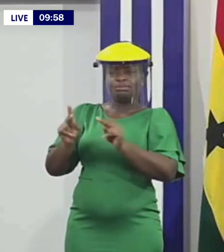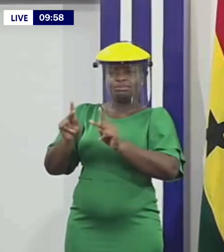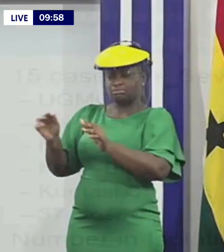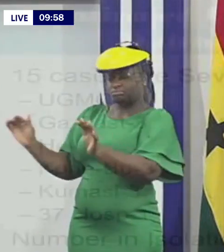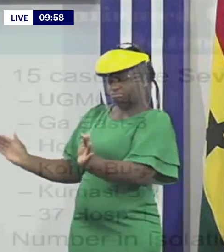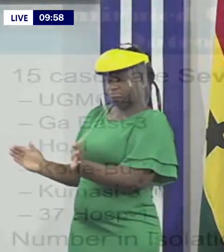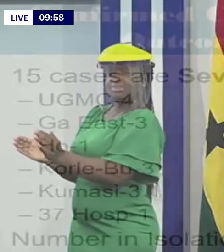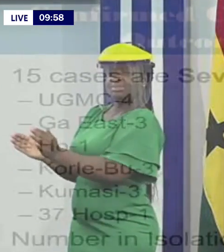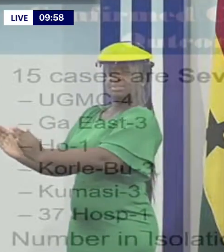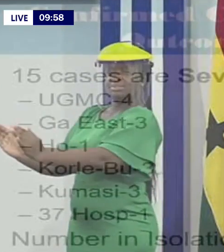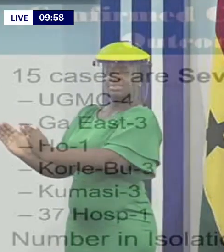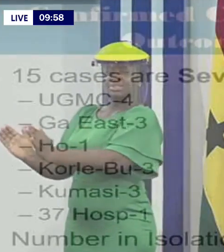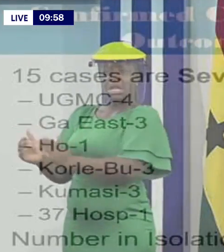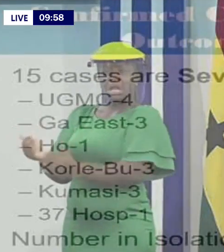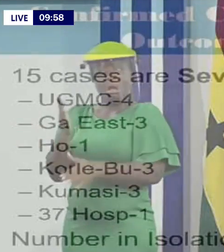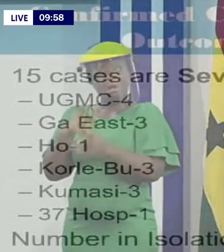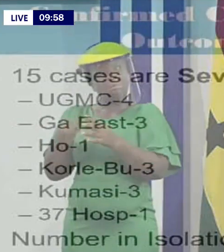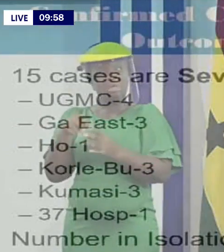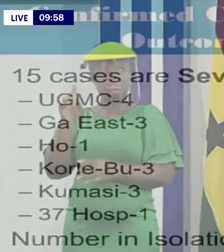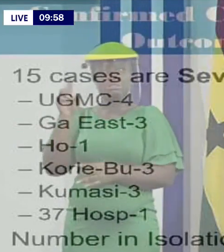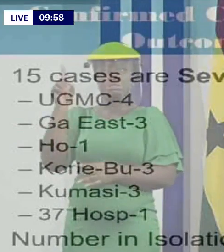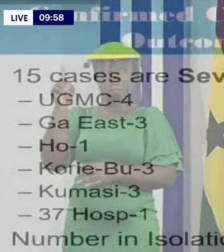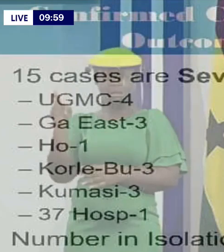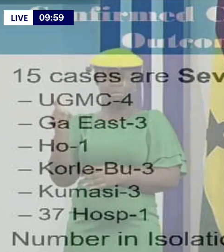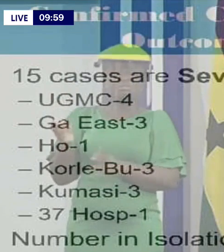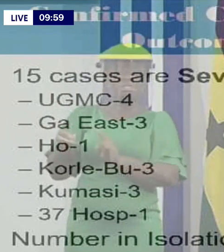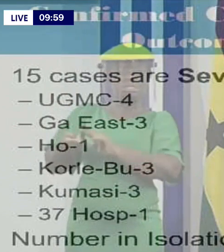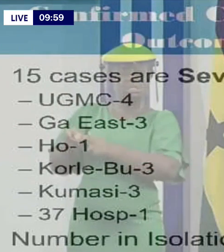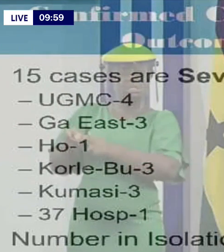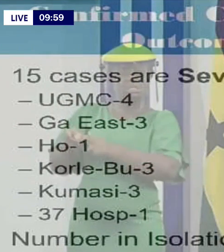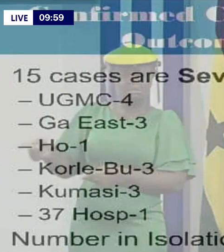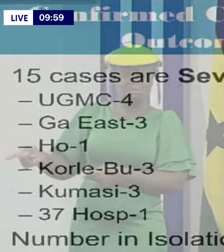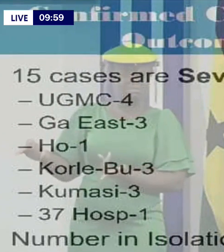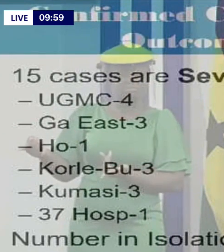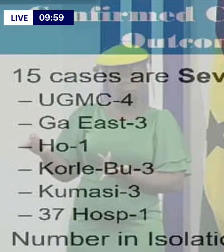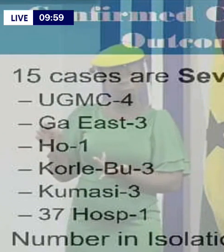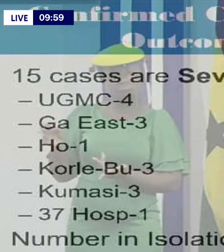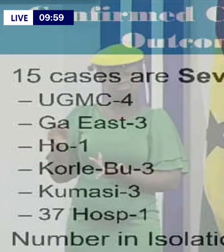the country. Half of that, or more than half of that, are in